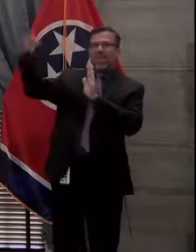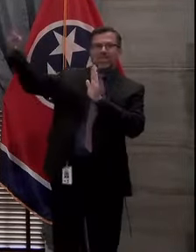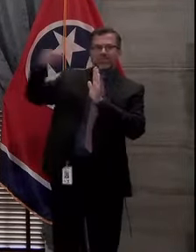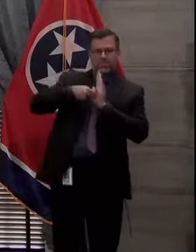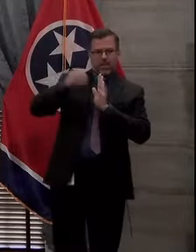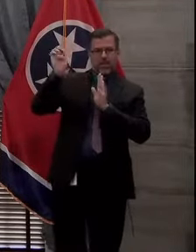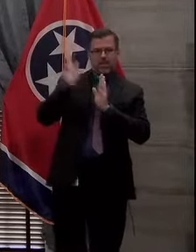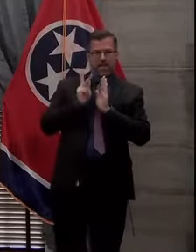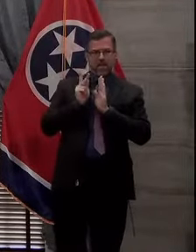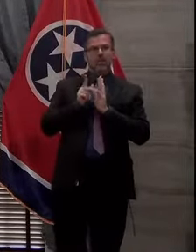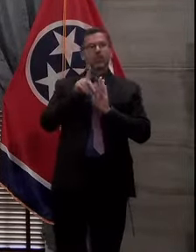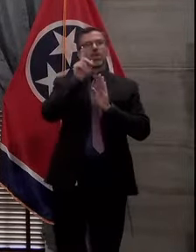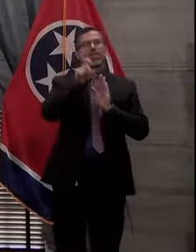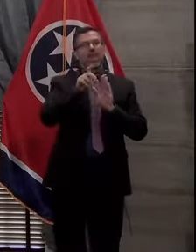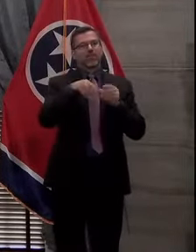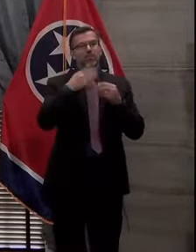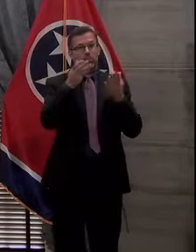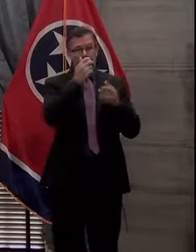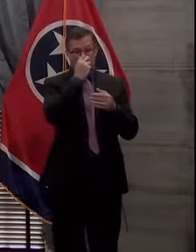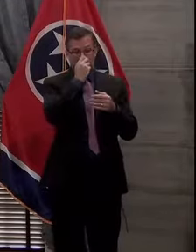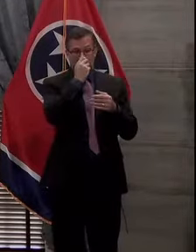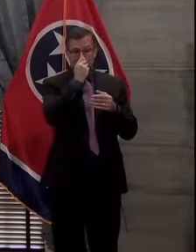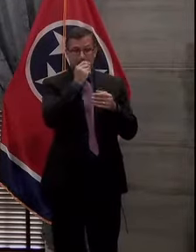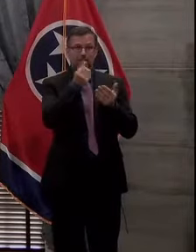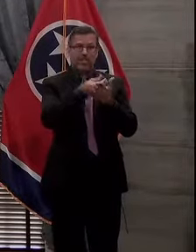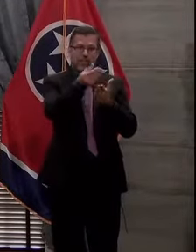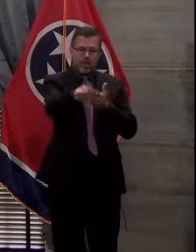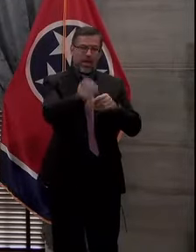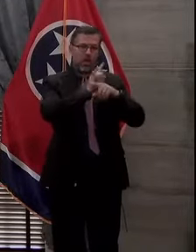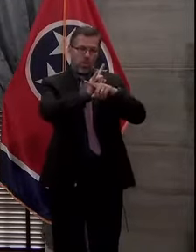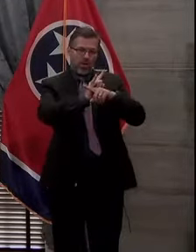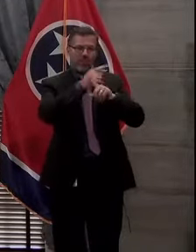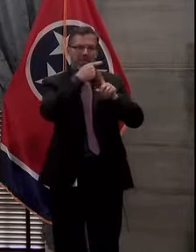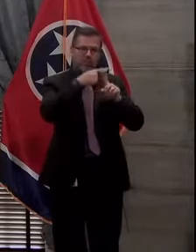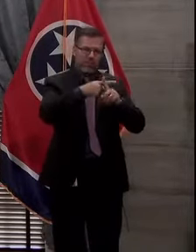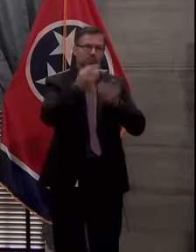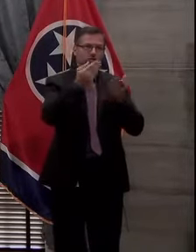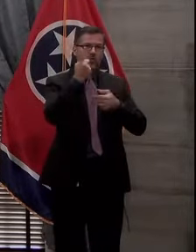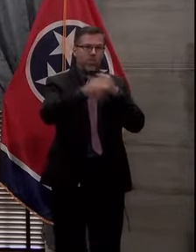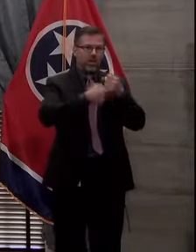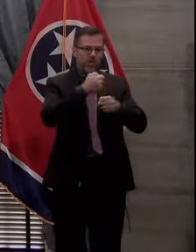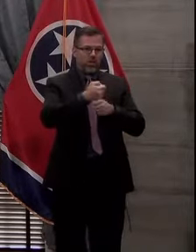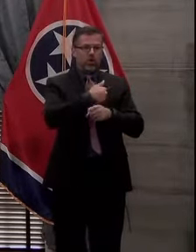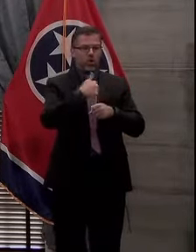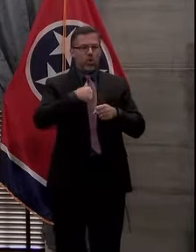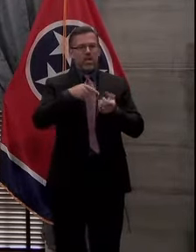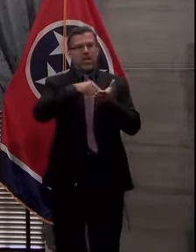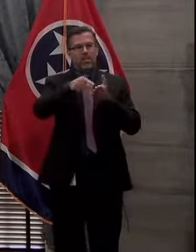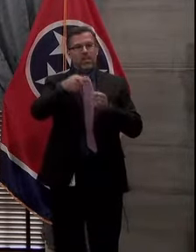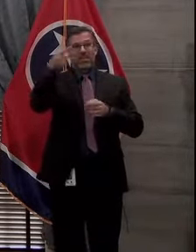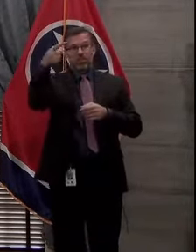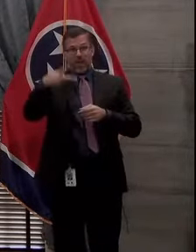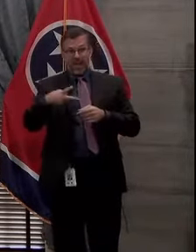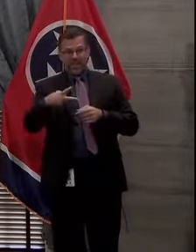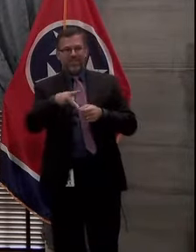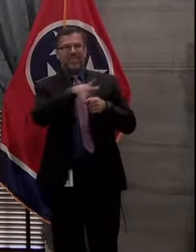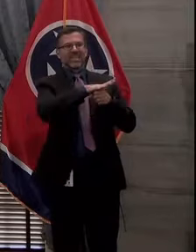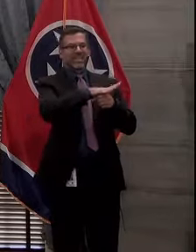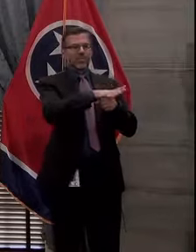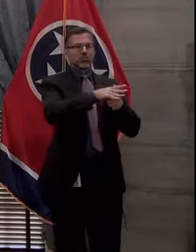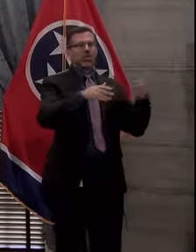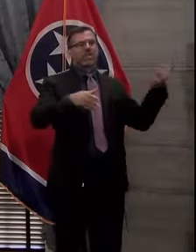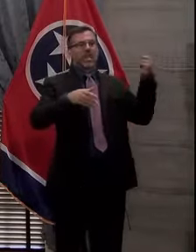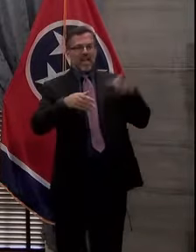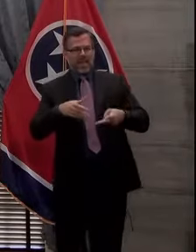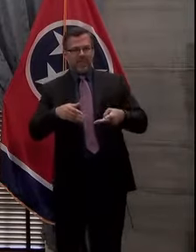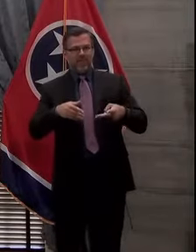box as well as the service for a year, the department will essentially pay for half of the cost of that. Districts then match funds. Again, that opens up